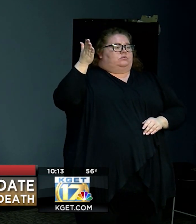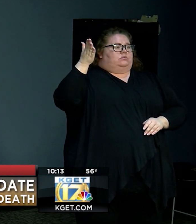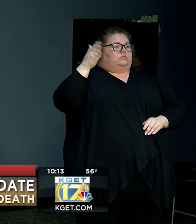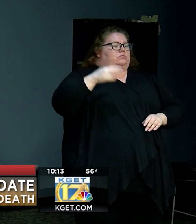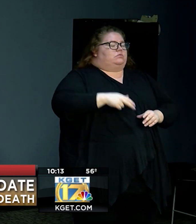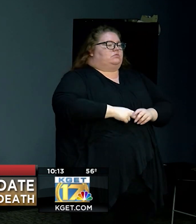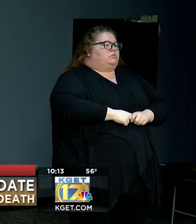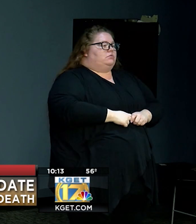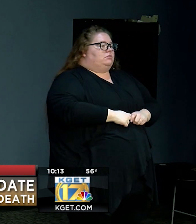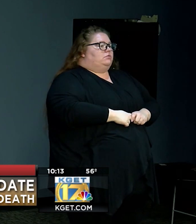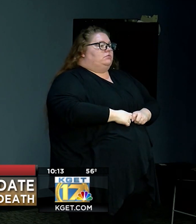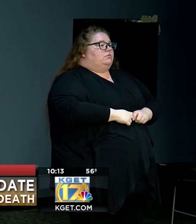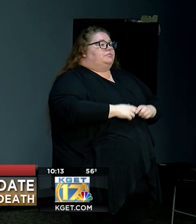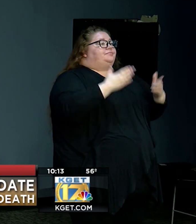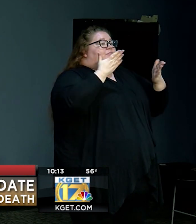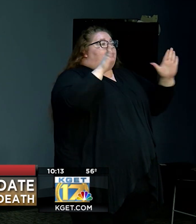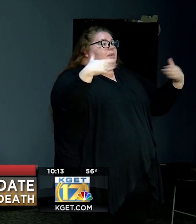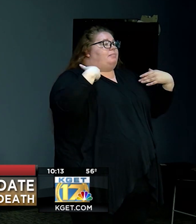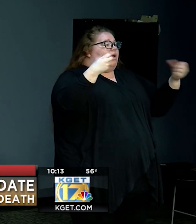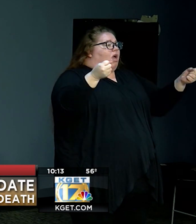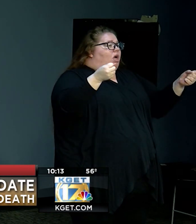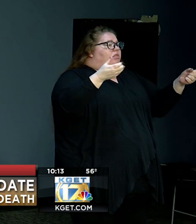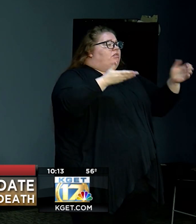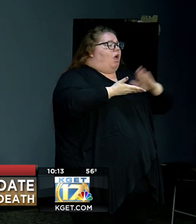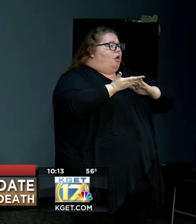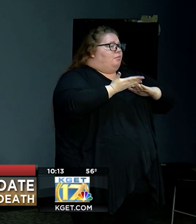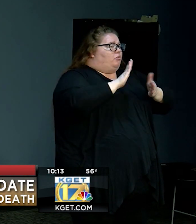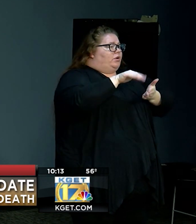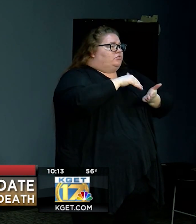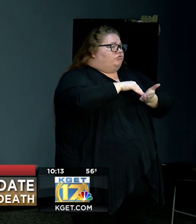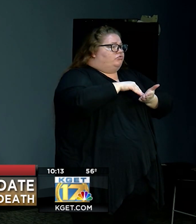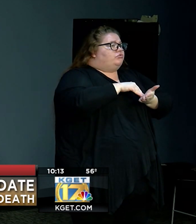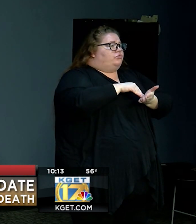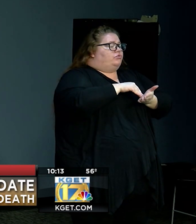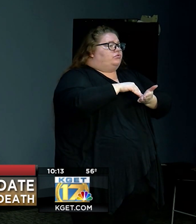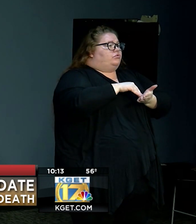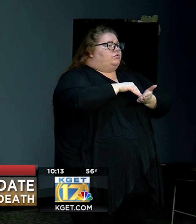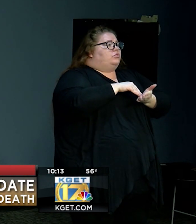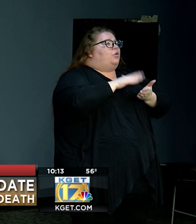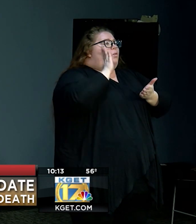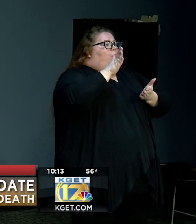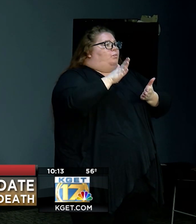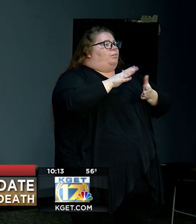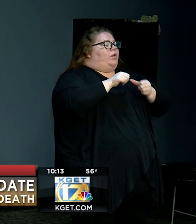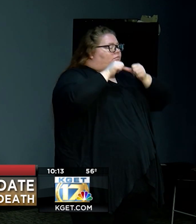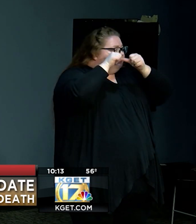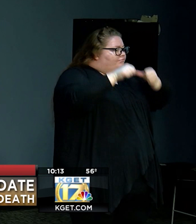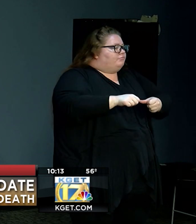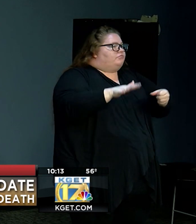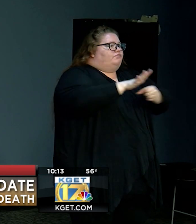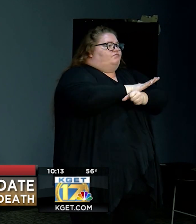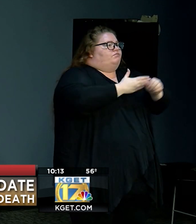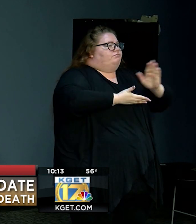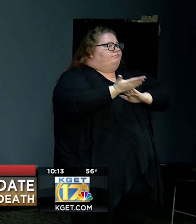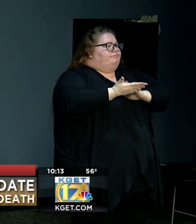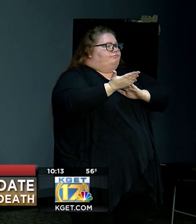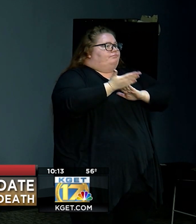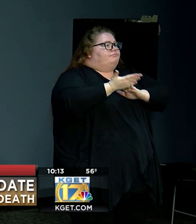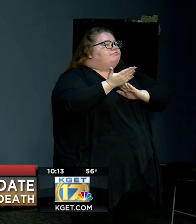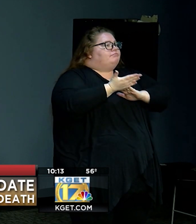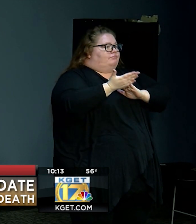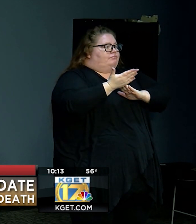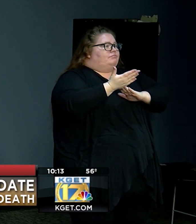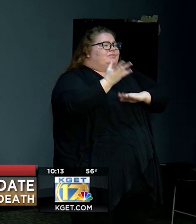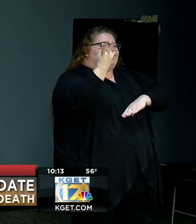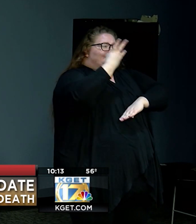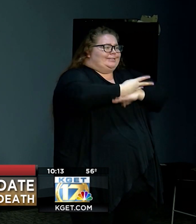Our Public Health Department Operations Center that we've spoken about previously remains in full operation. They work